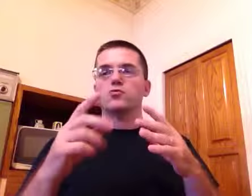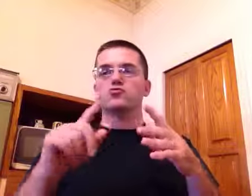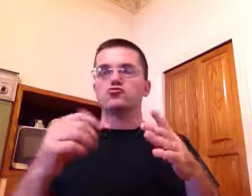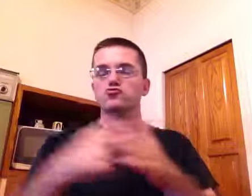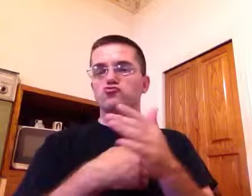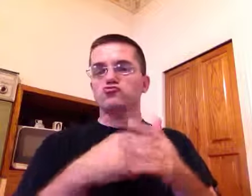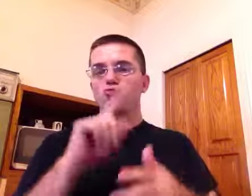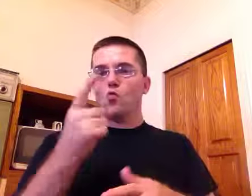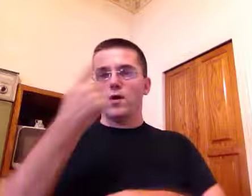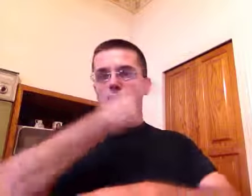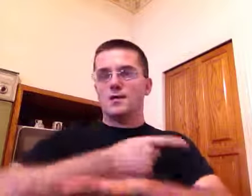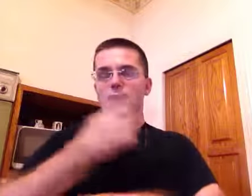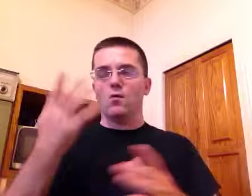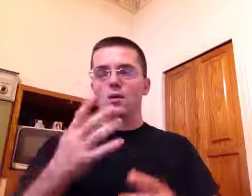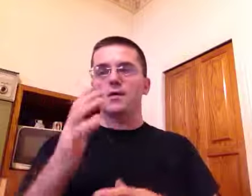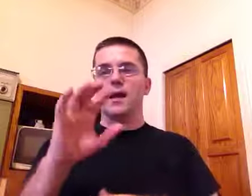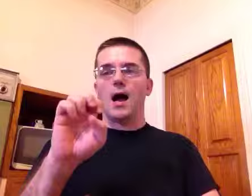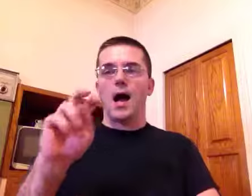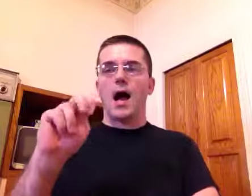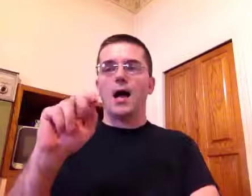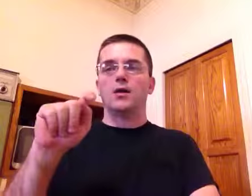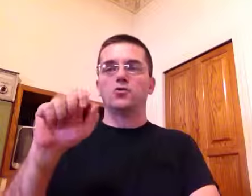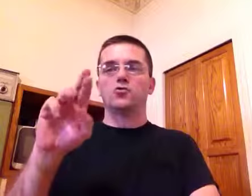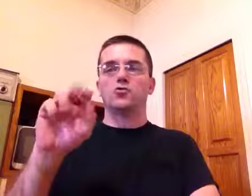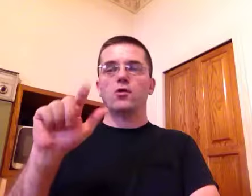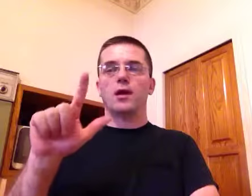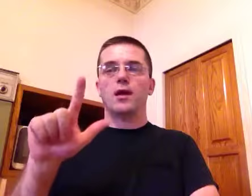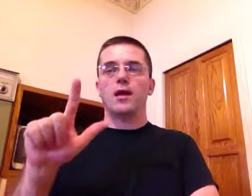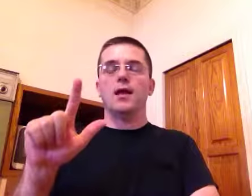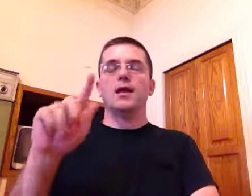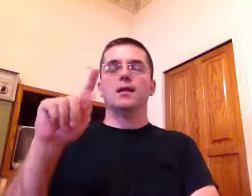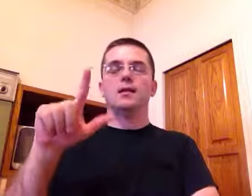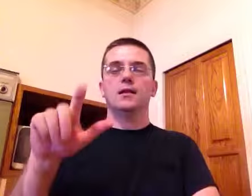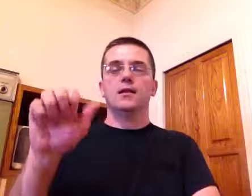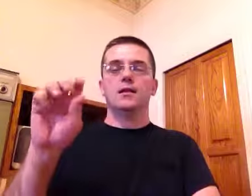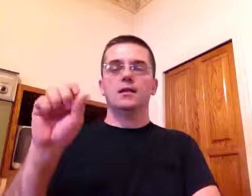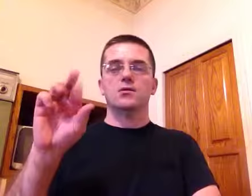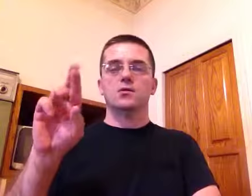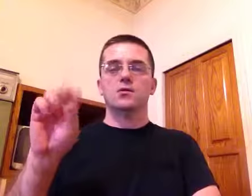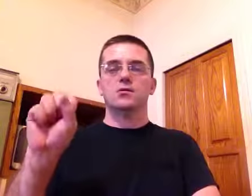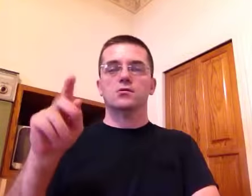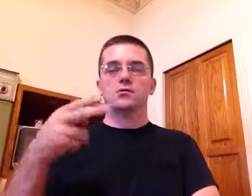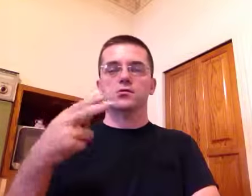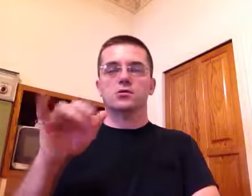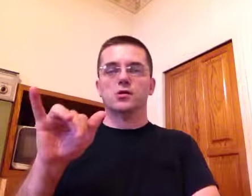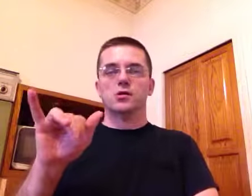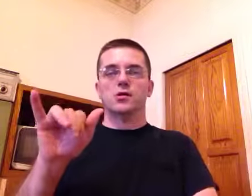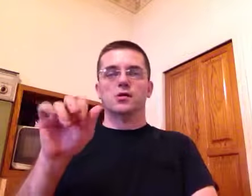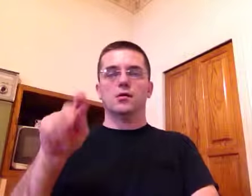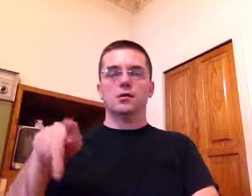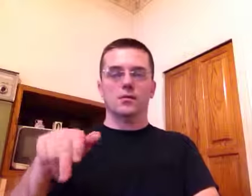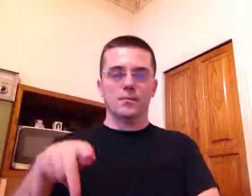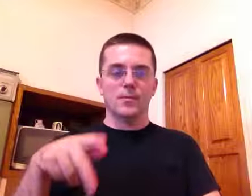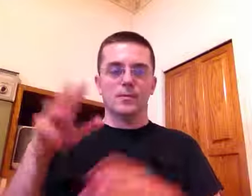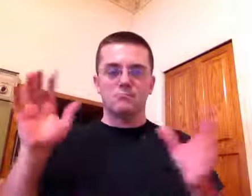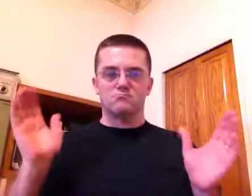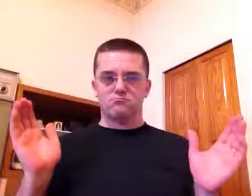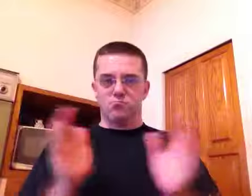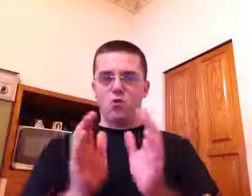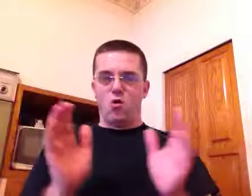Day in Indianapolis, Nashville, Phoenix, and Houston. Again, smaller events, and these tickets will sell out early. And